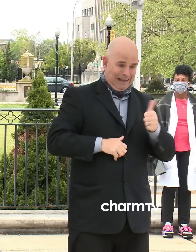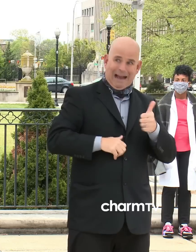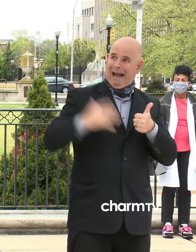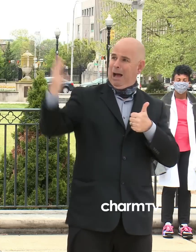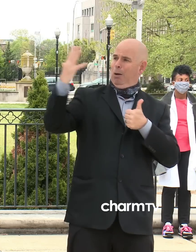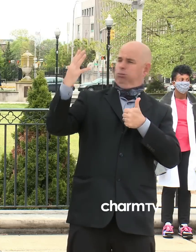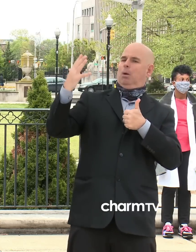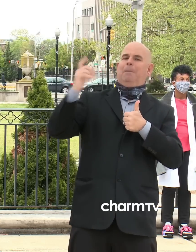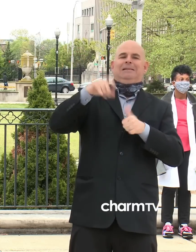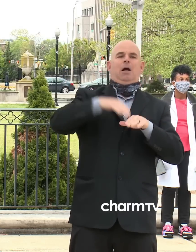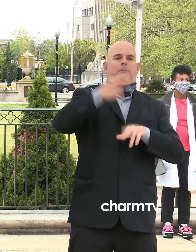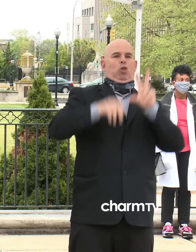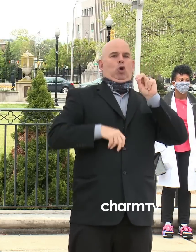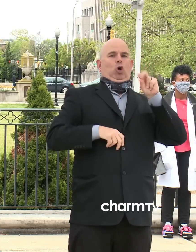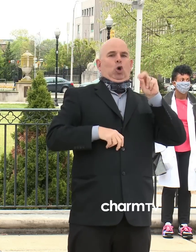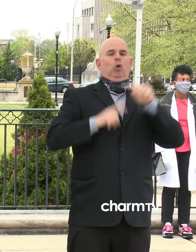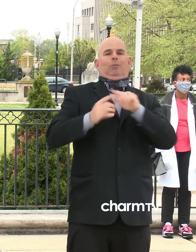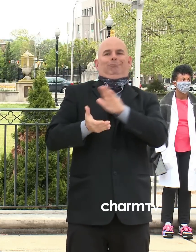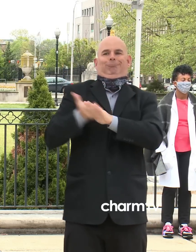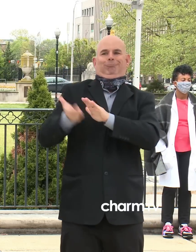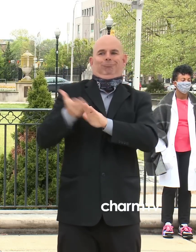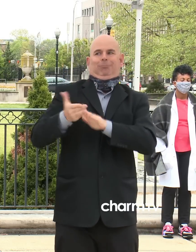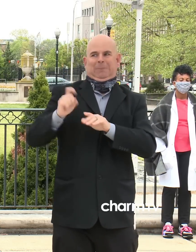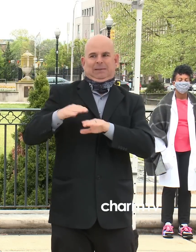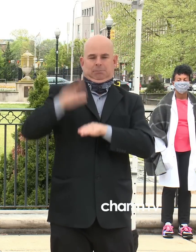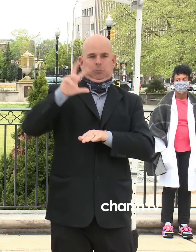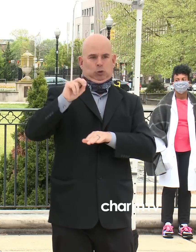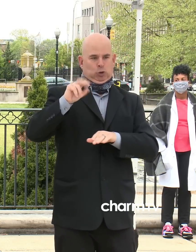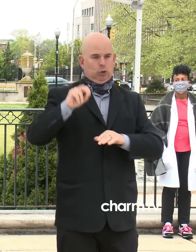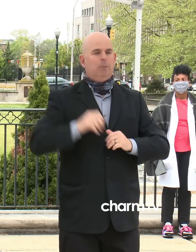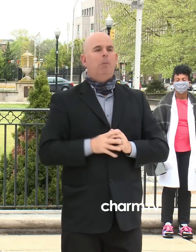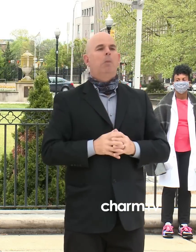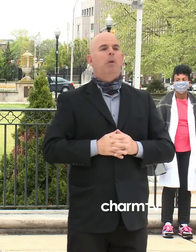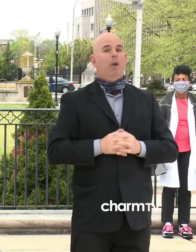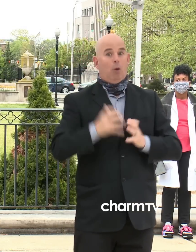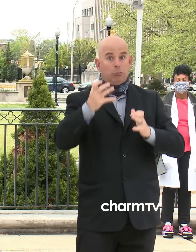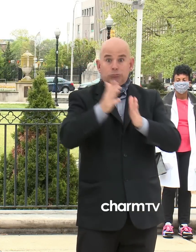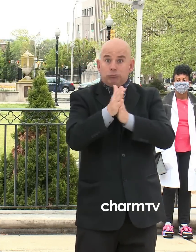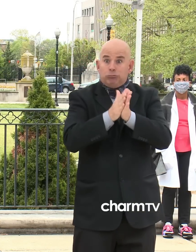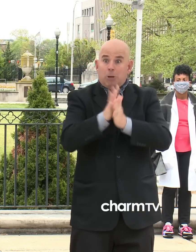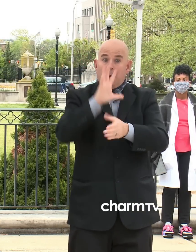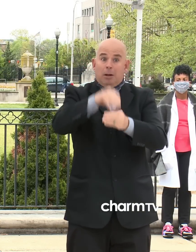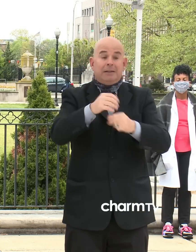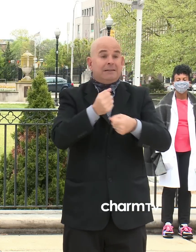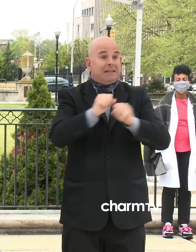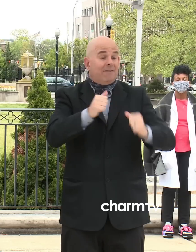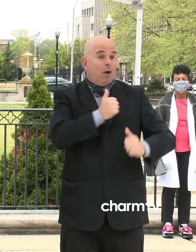day. To join in this community effort, please visit